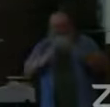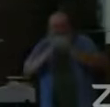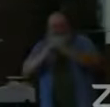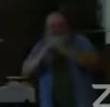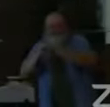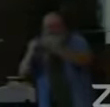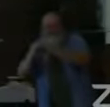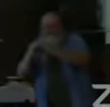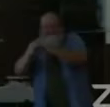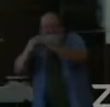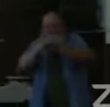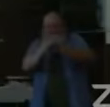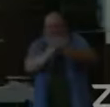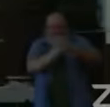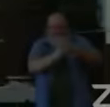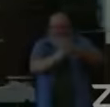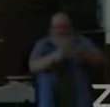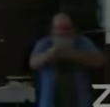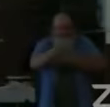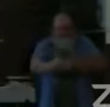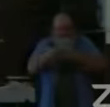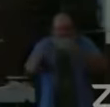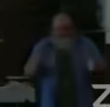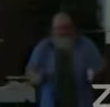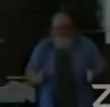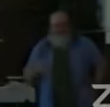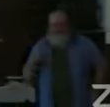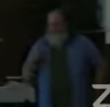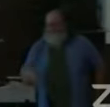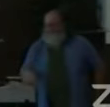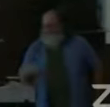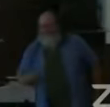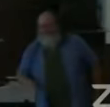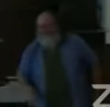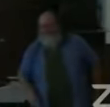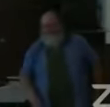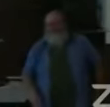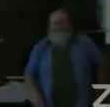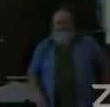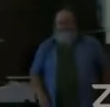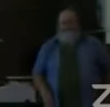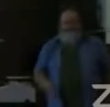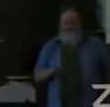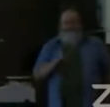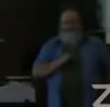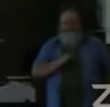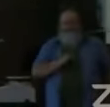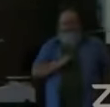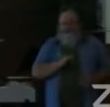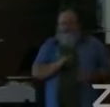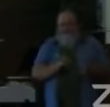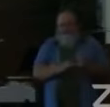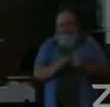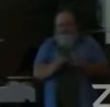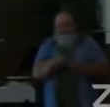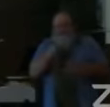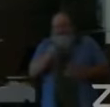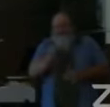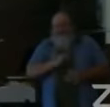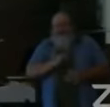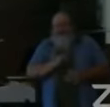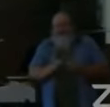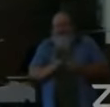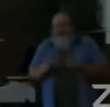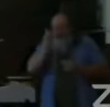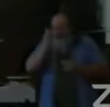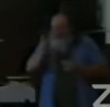That's how much space is in heaven. God did make heaven for everyone. Jesus says, I go to prepare a place for you, that where I am,